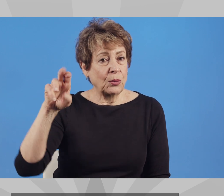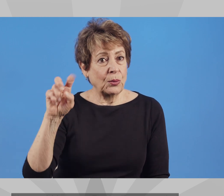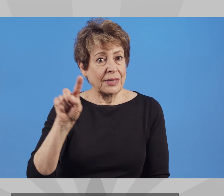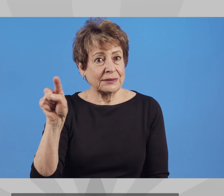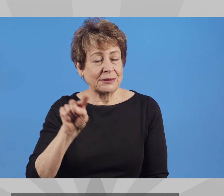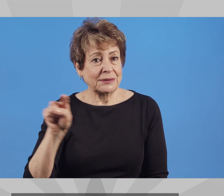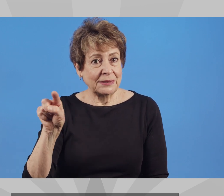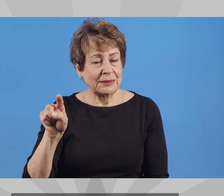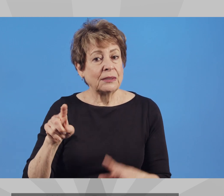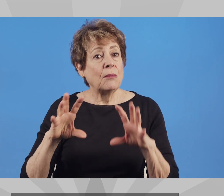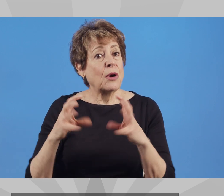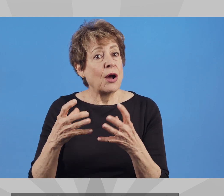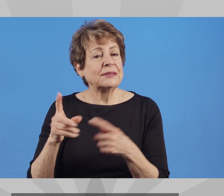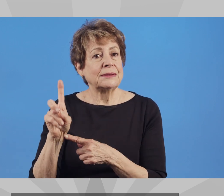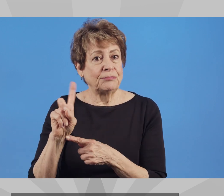Aaron Márquez.